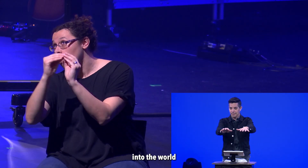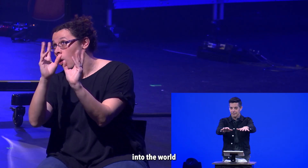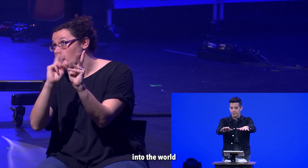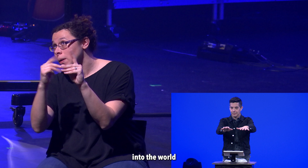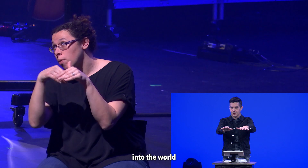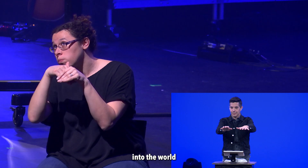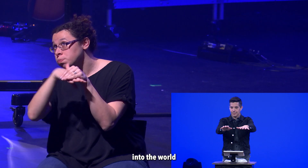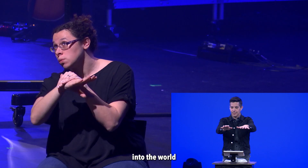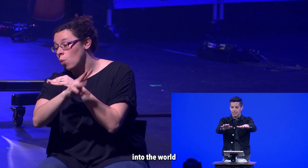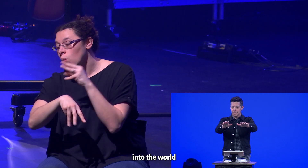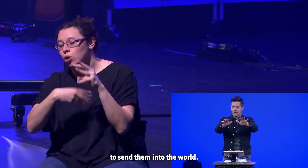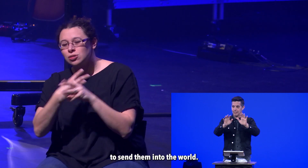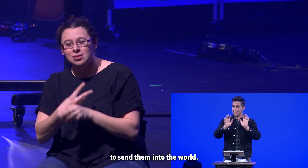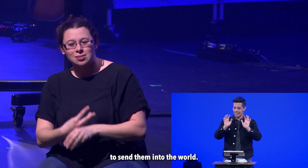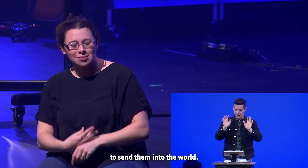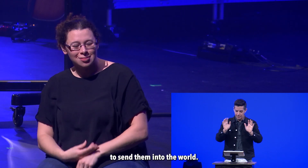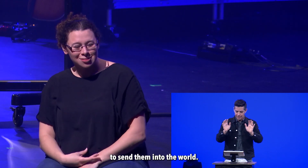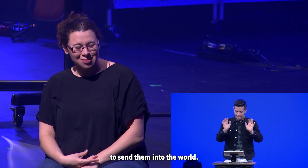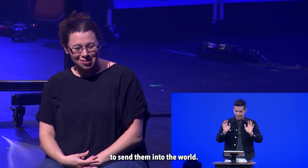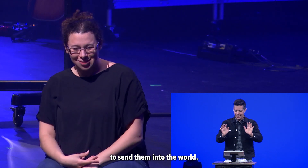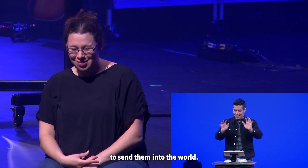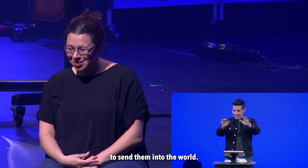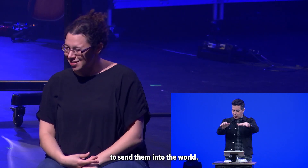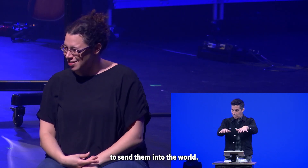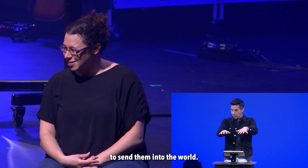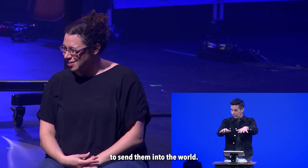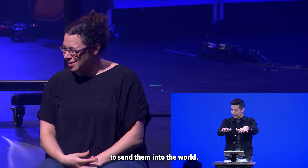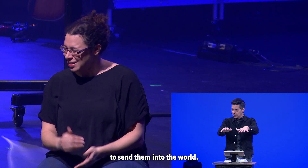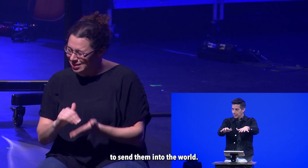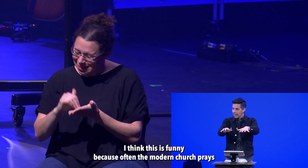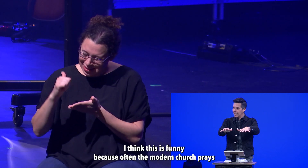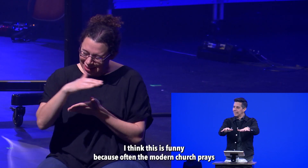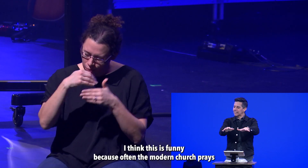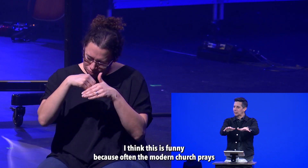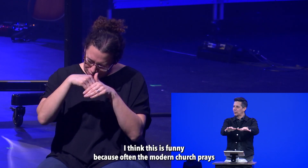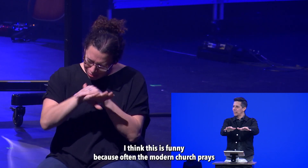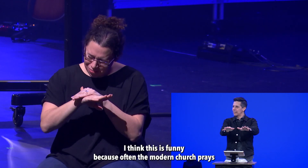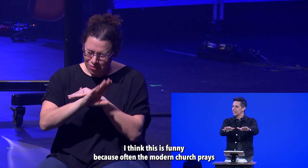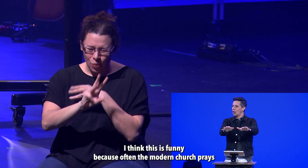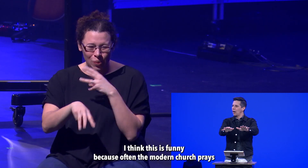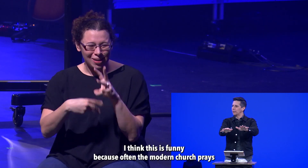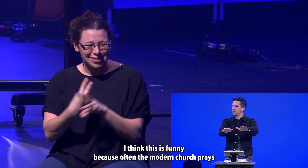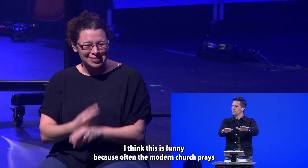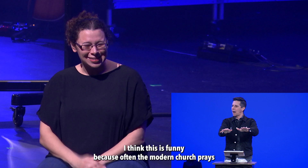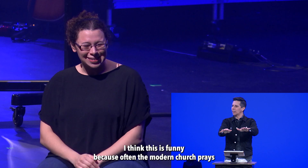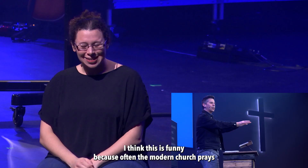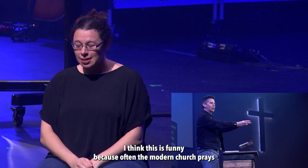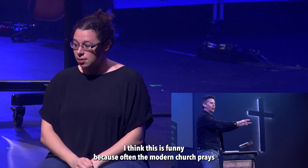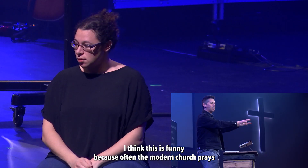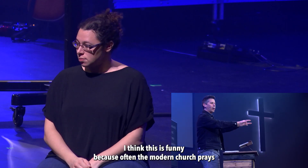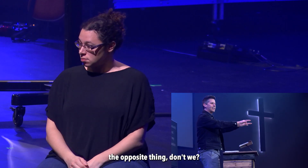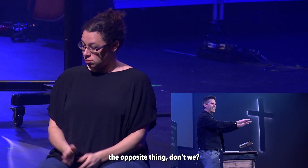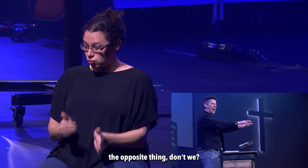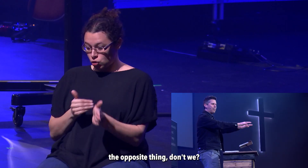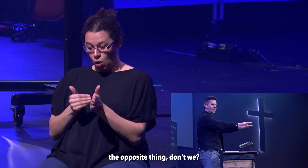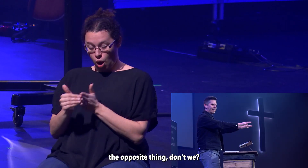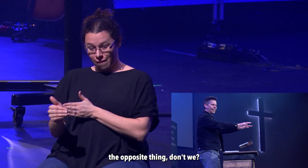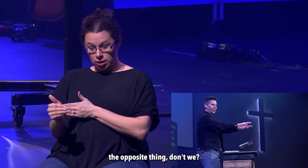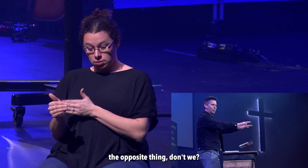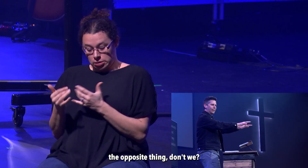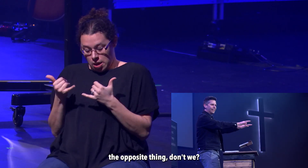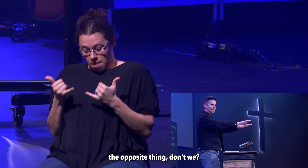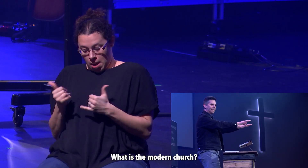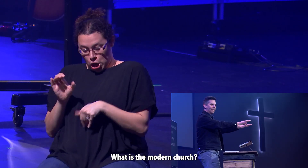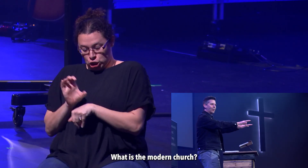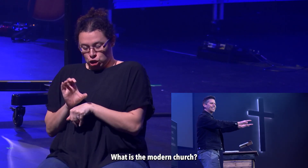world, to send them into the world. I think this is funny because often the modern church prays the opposite thing,